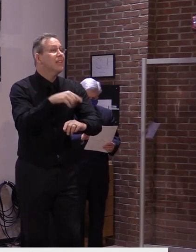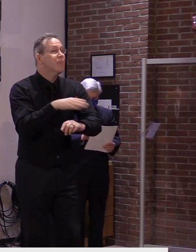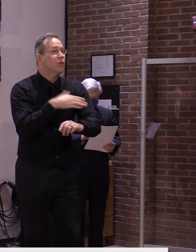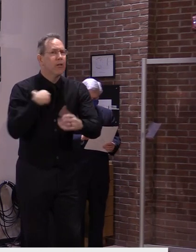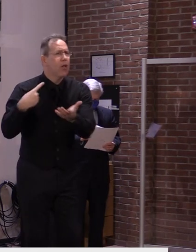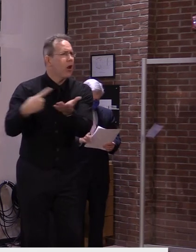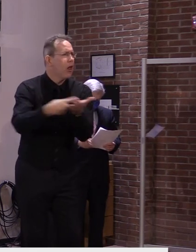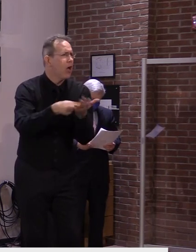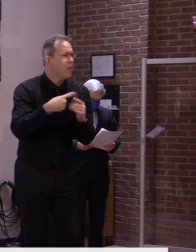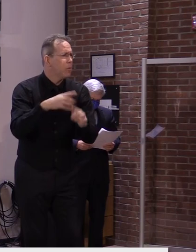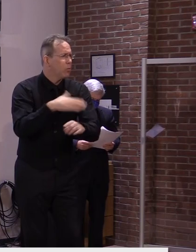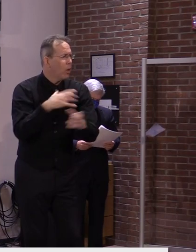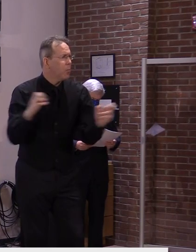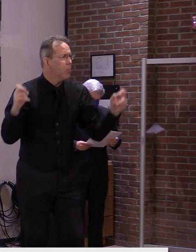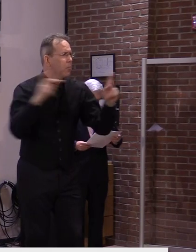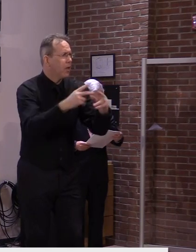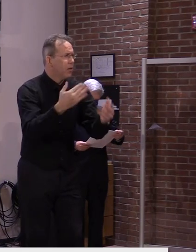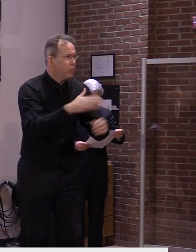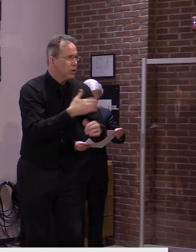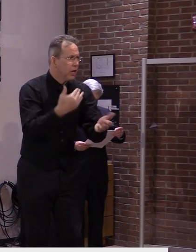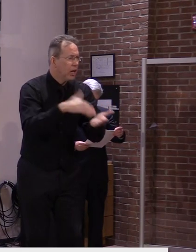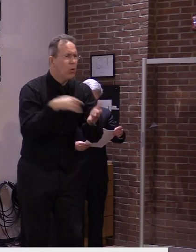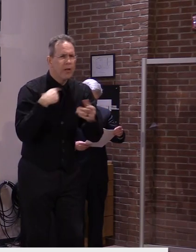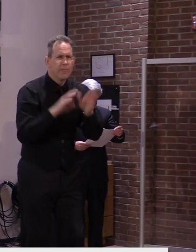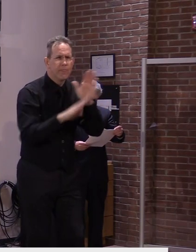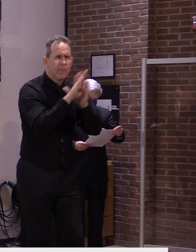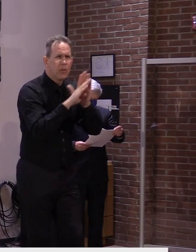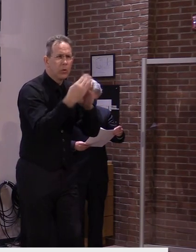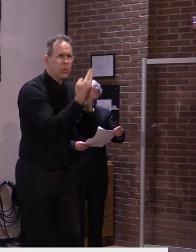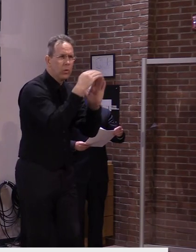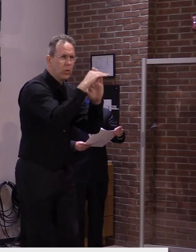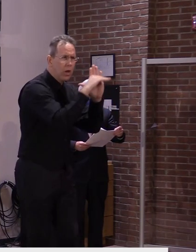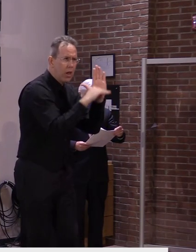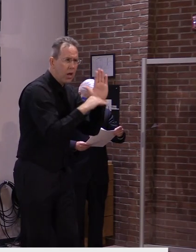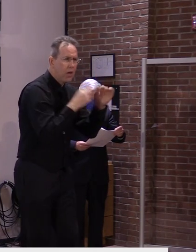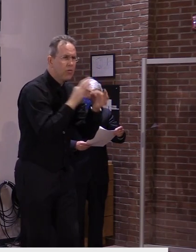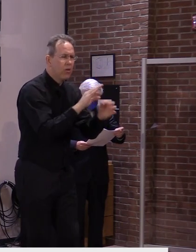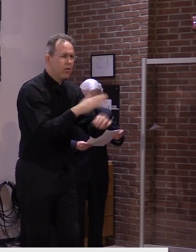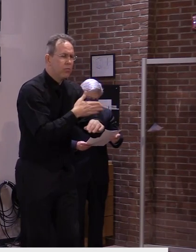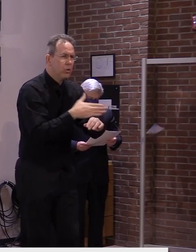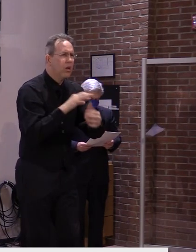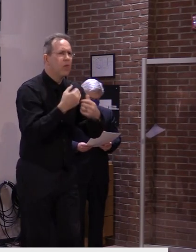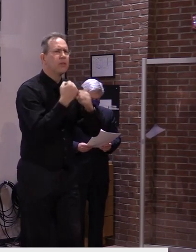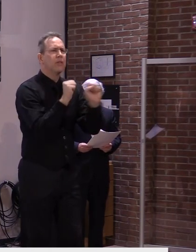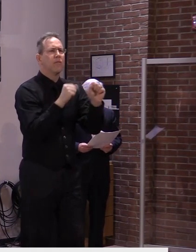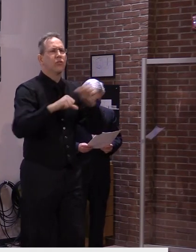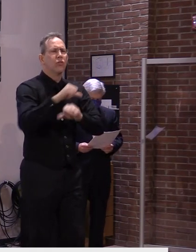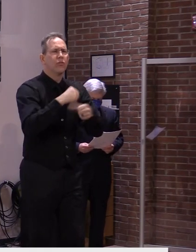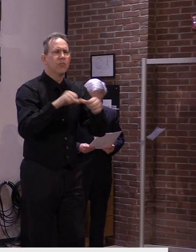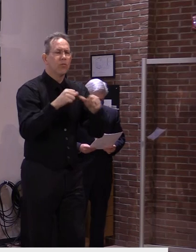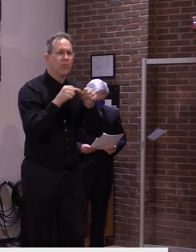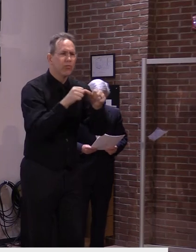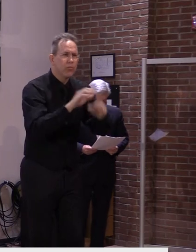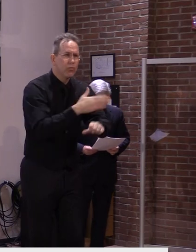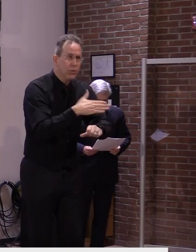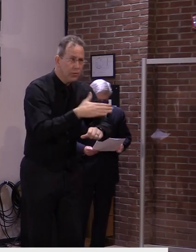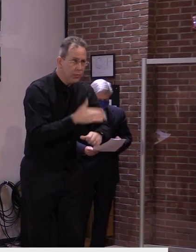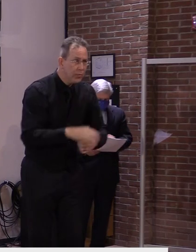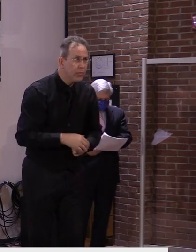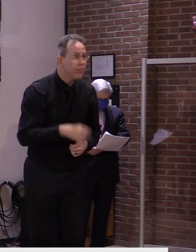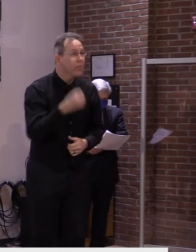music in our schools. As in the case with most of our school activities, it will not be music as normal, but with some